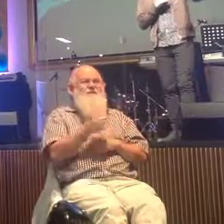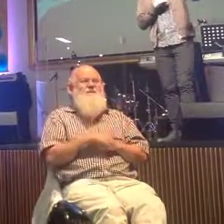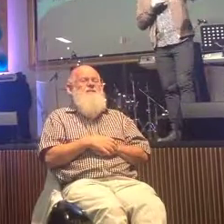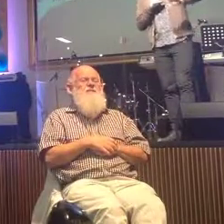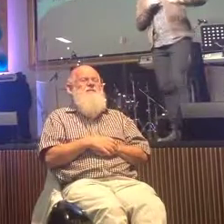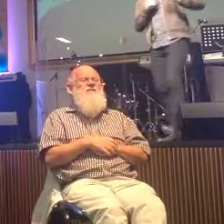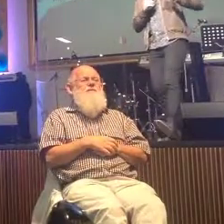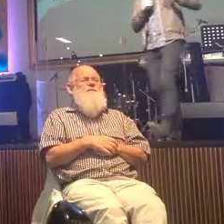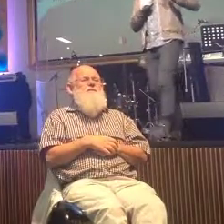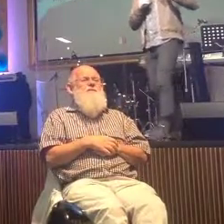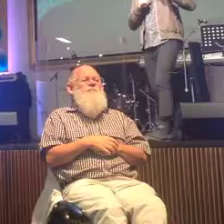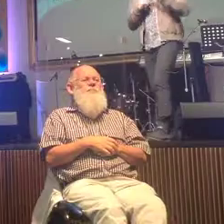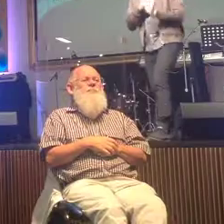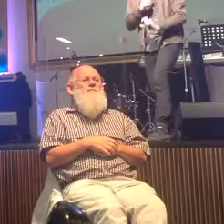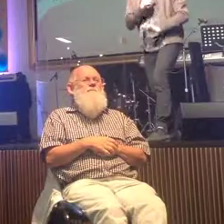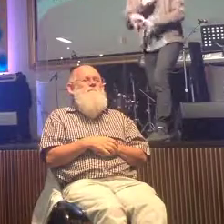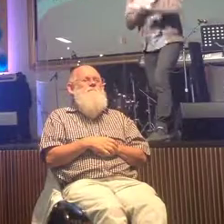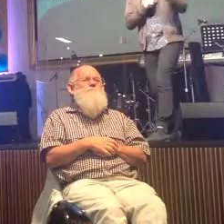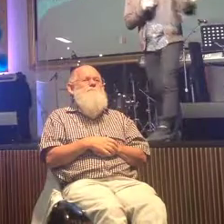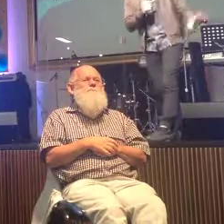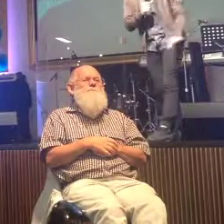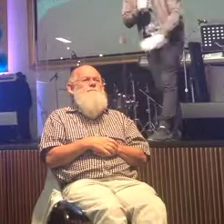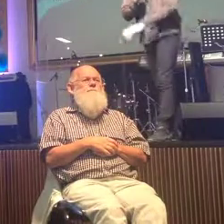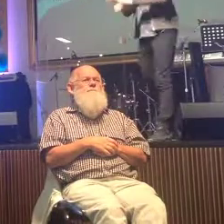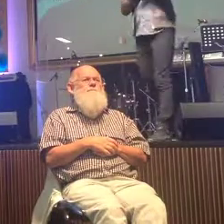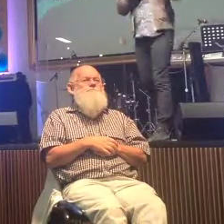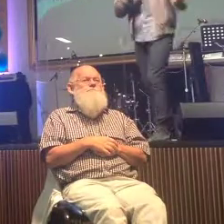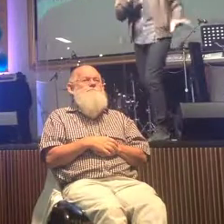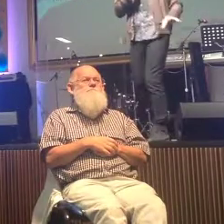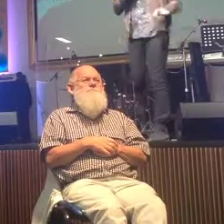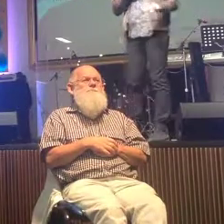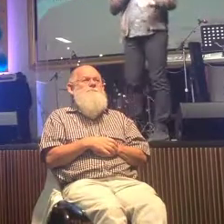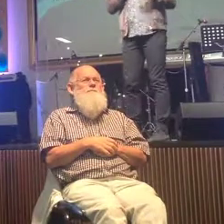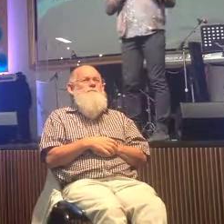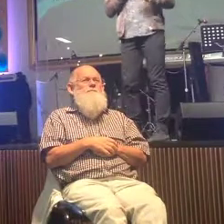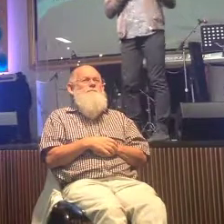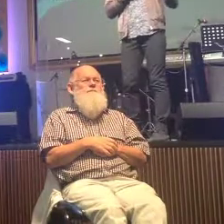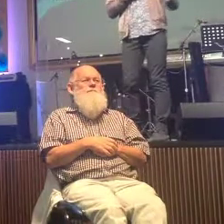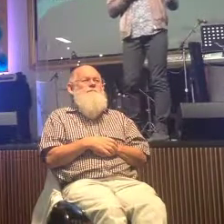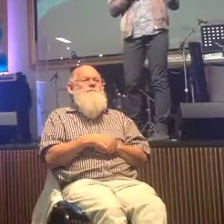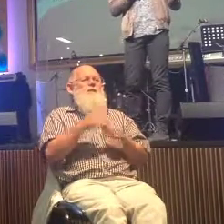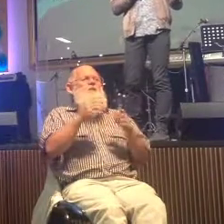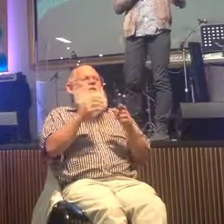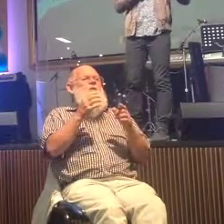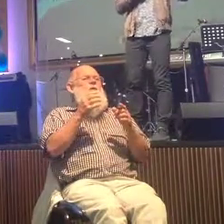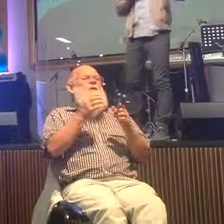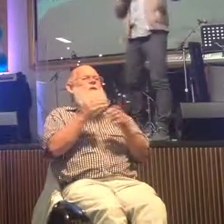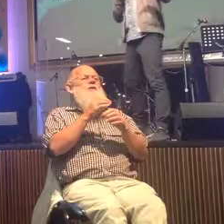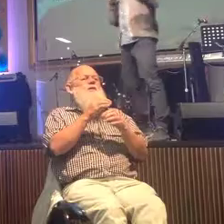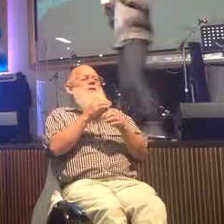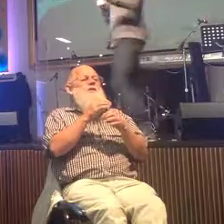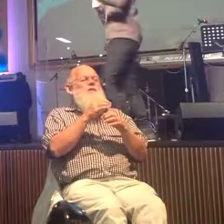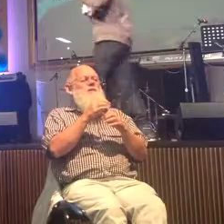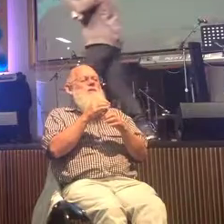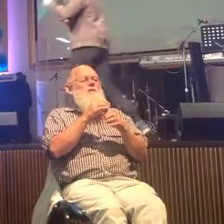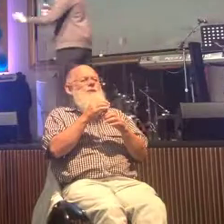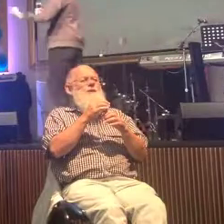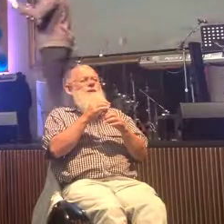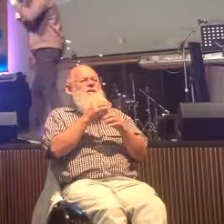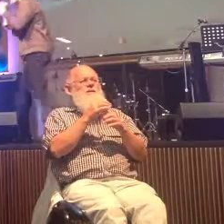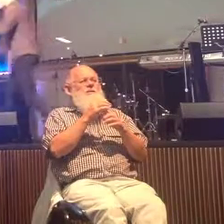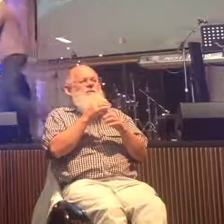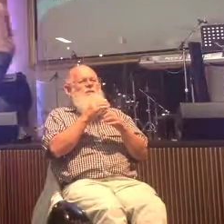revelation, we see that there is no opposition for Jesus Christ. I'll say that again.